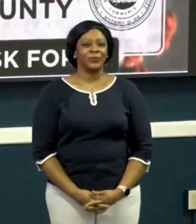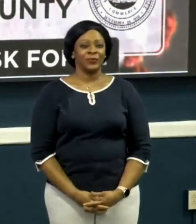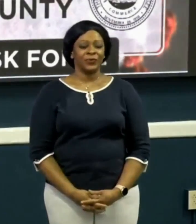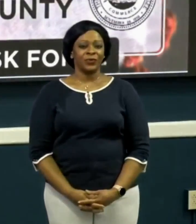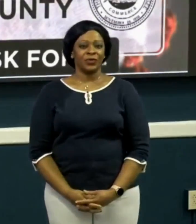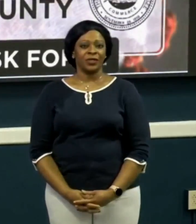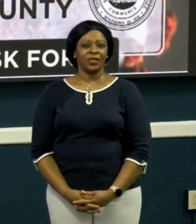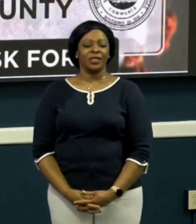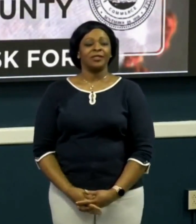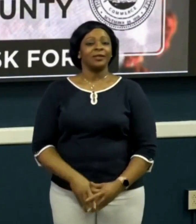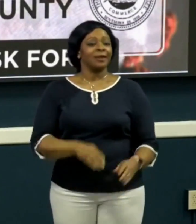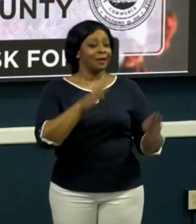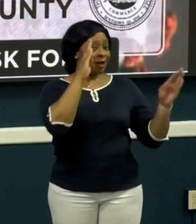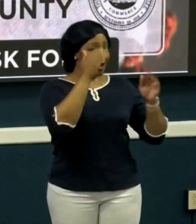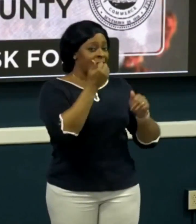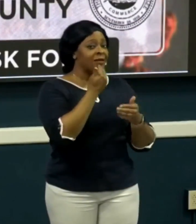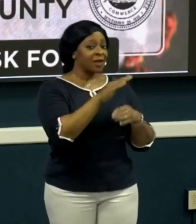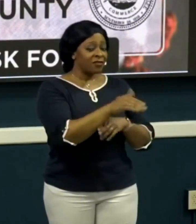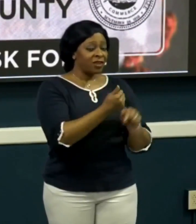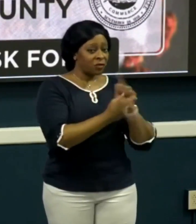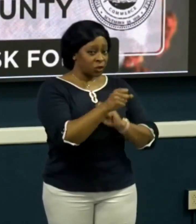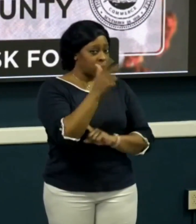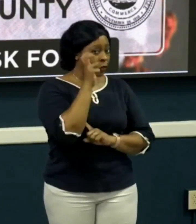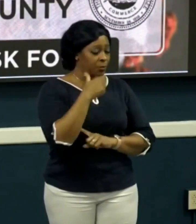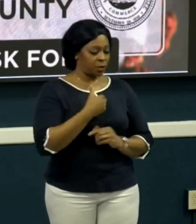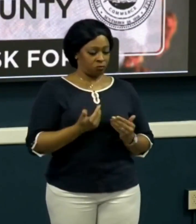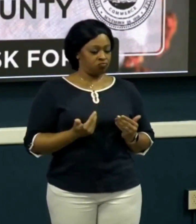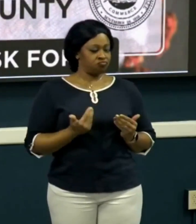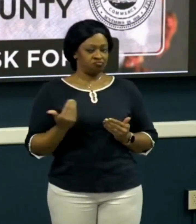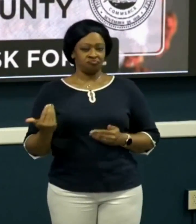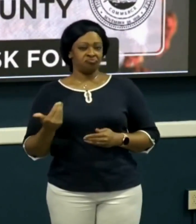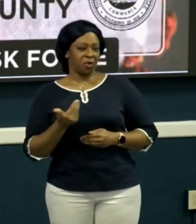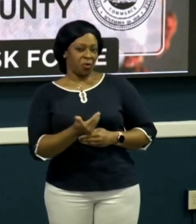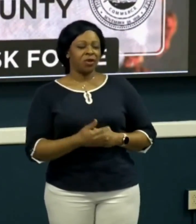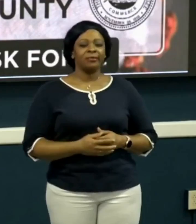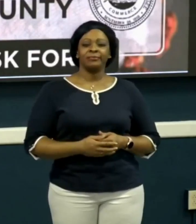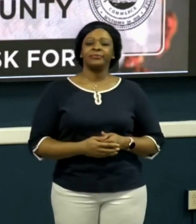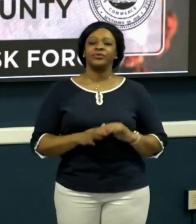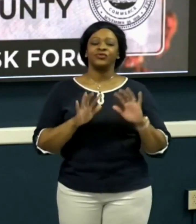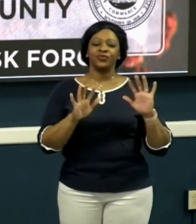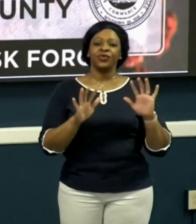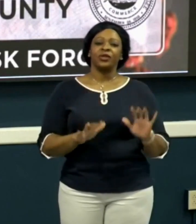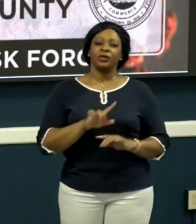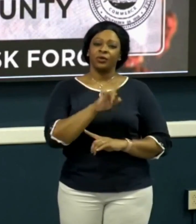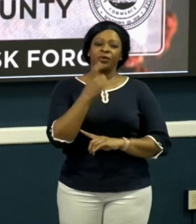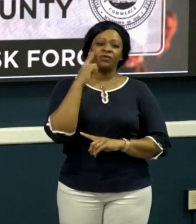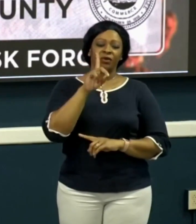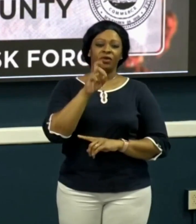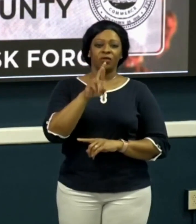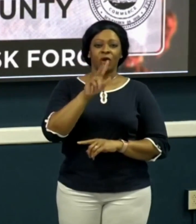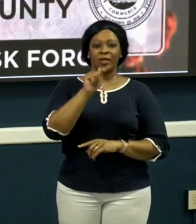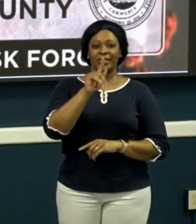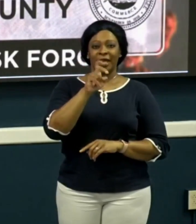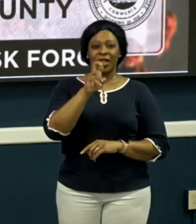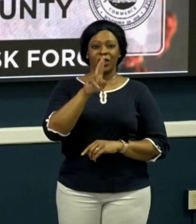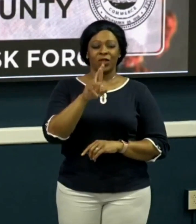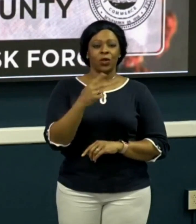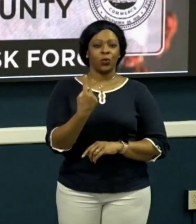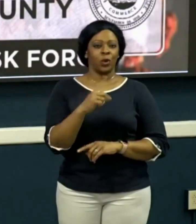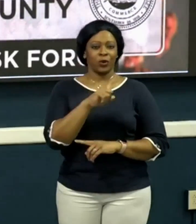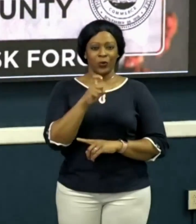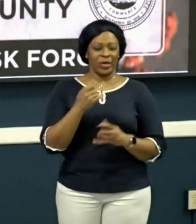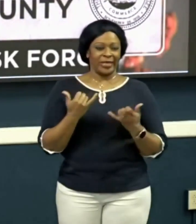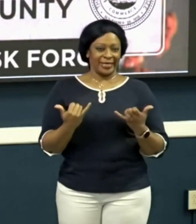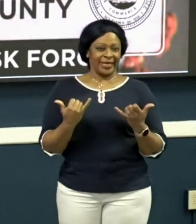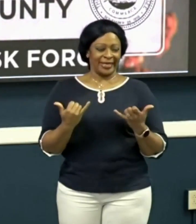Hi, good afternoon, everybody. Can y'all hear me? Yeah, go ahead, Michaela. Okay, great. This question is for Dr. Taylor. I have just one question